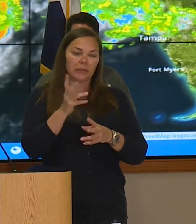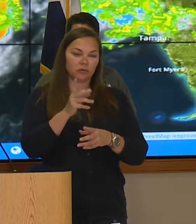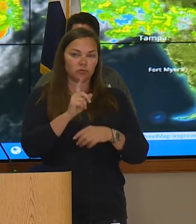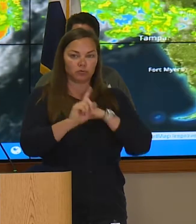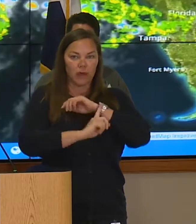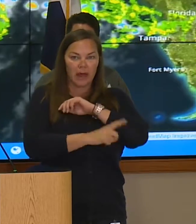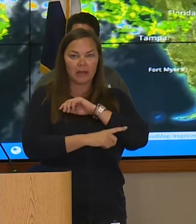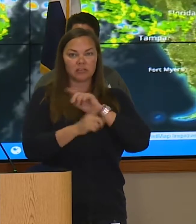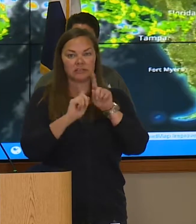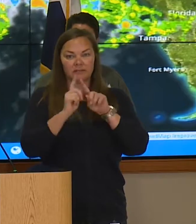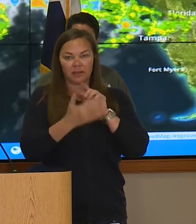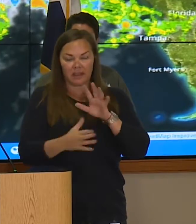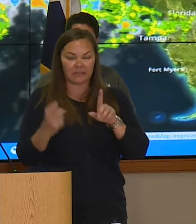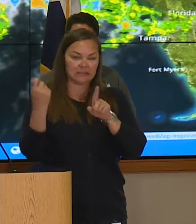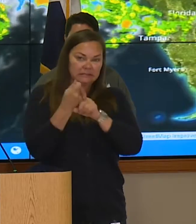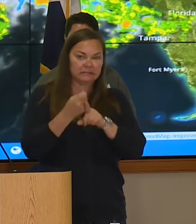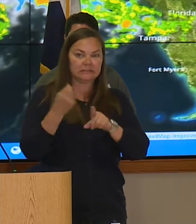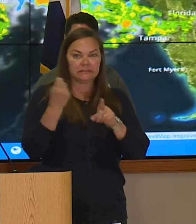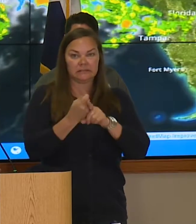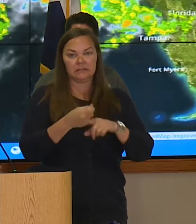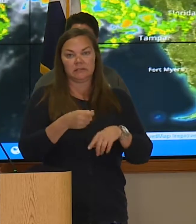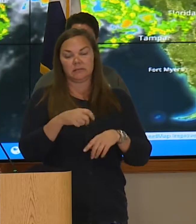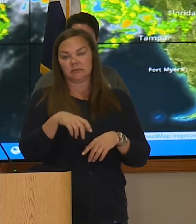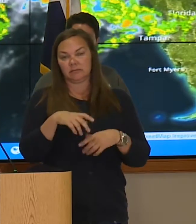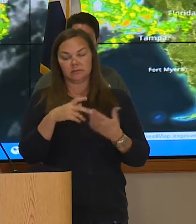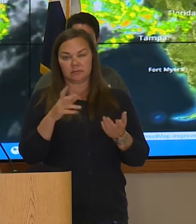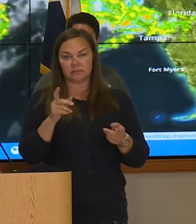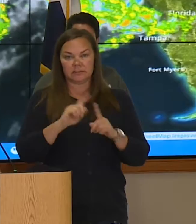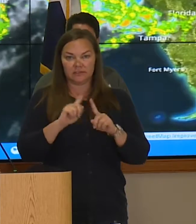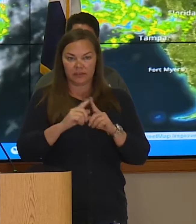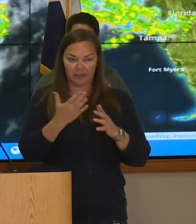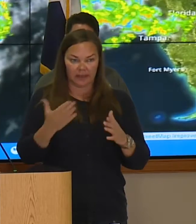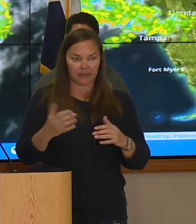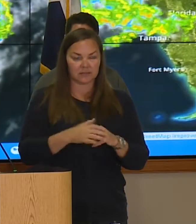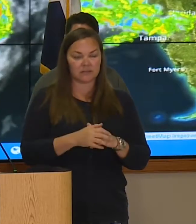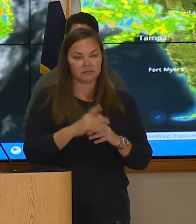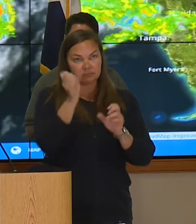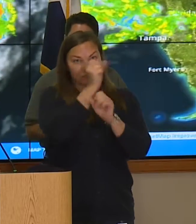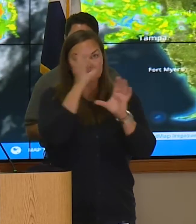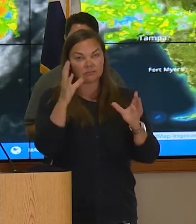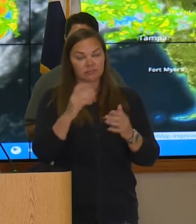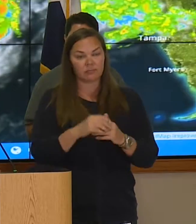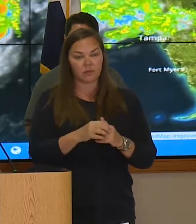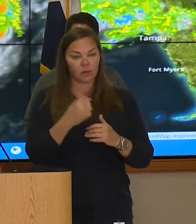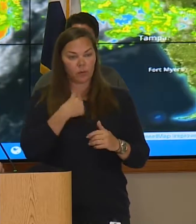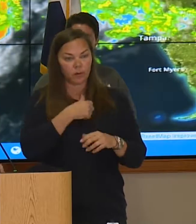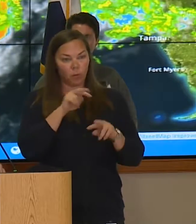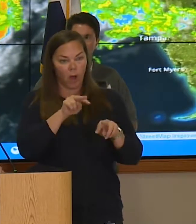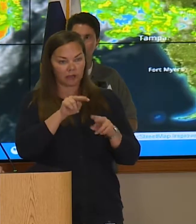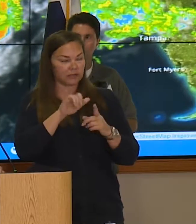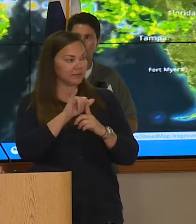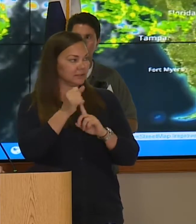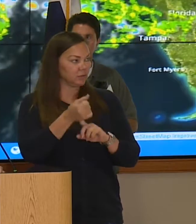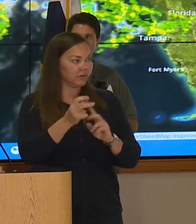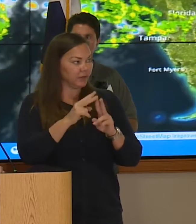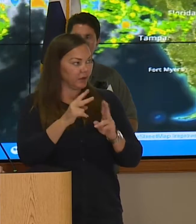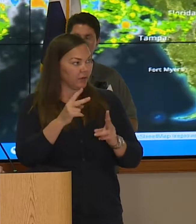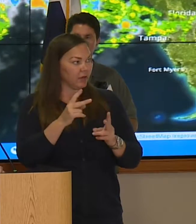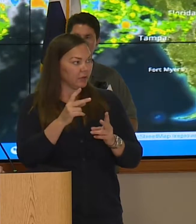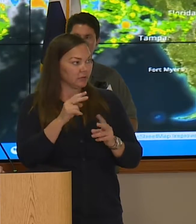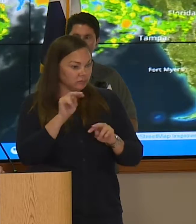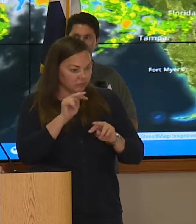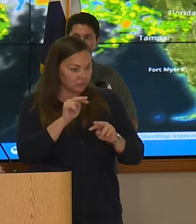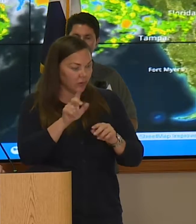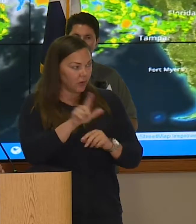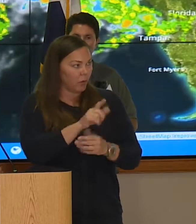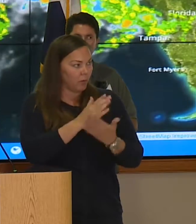now that is crashing into these structures. So yes, we are watching that situation very closely on the lower